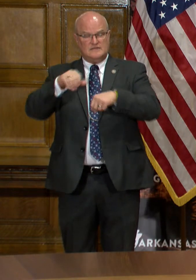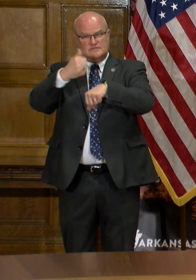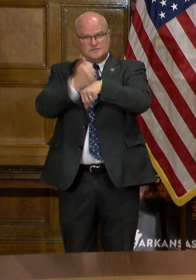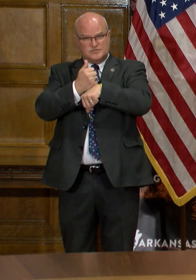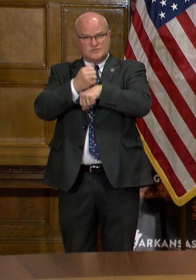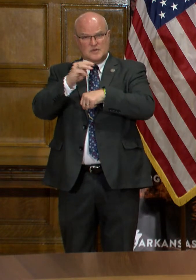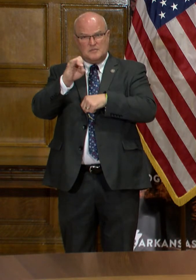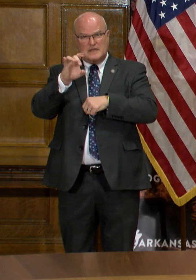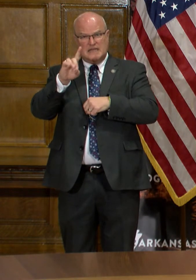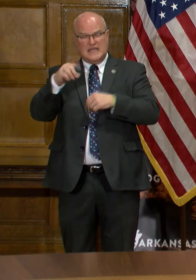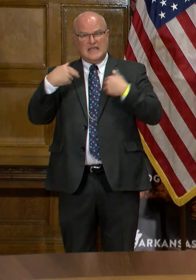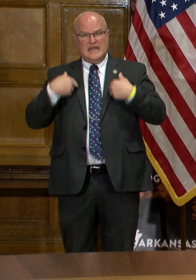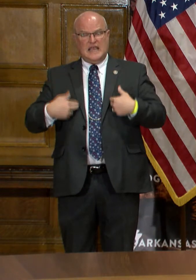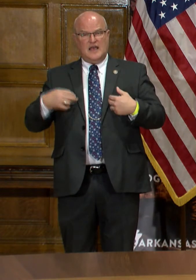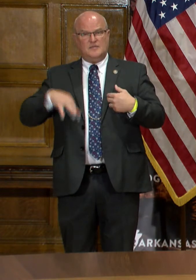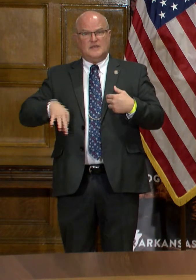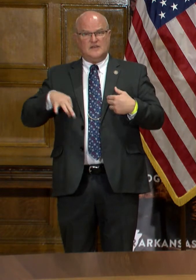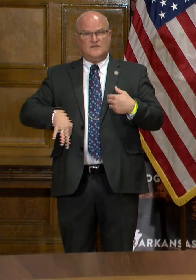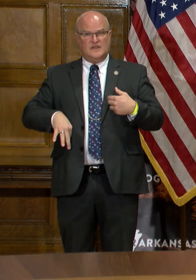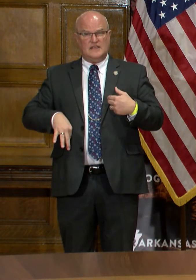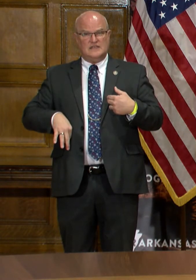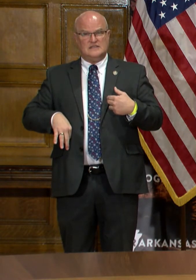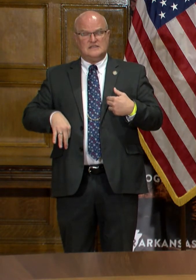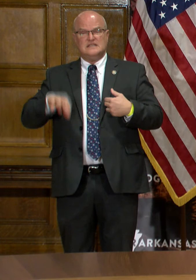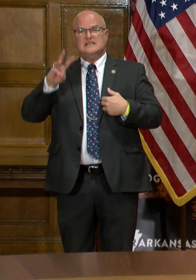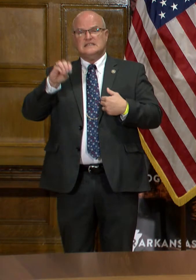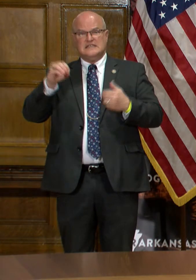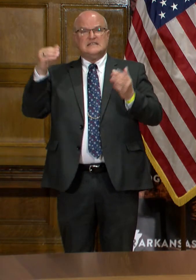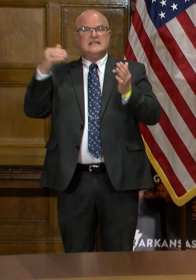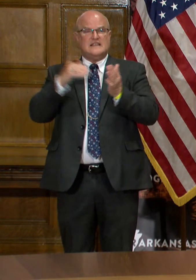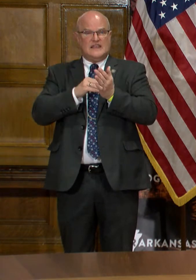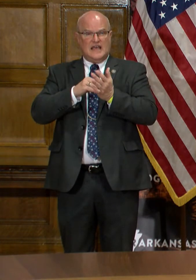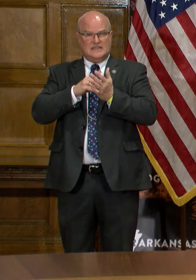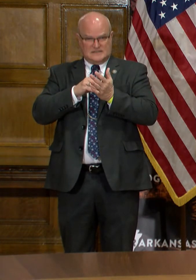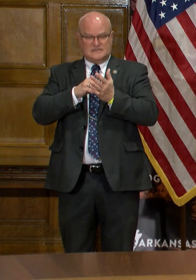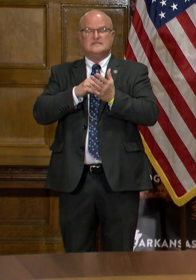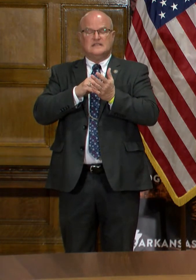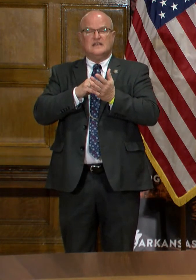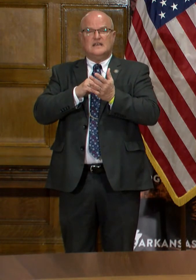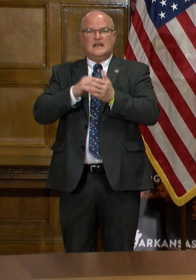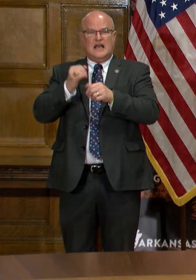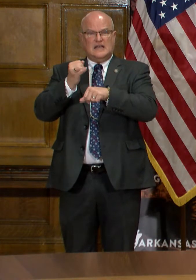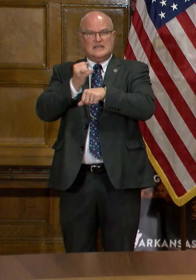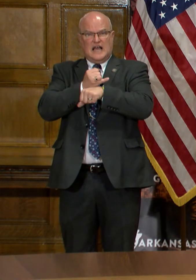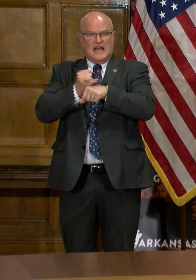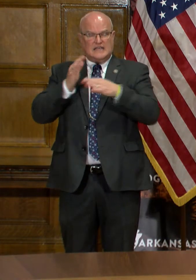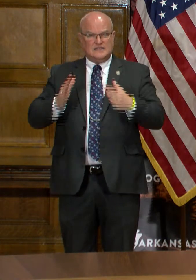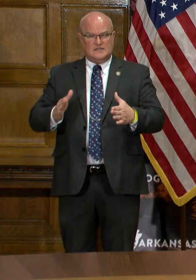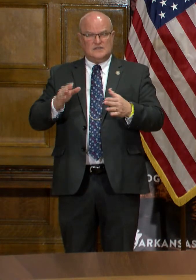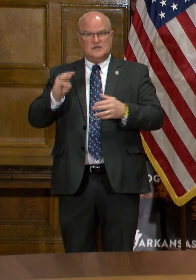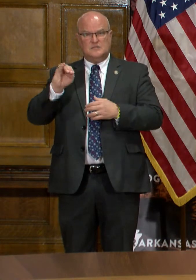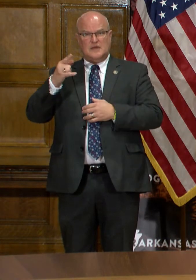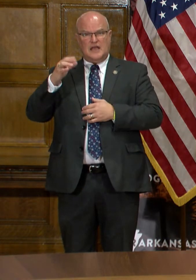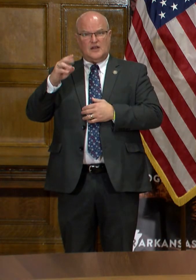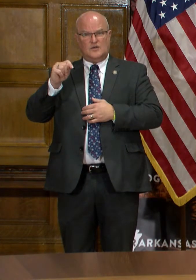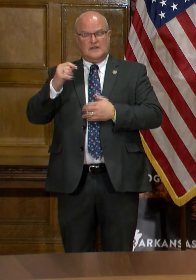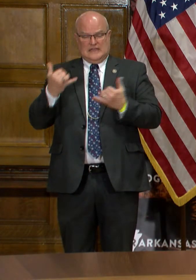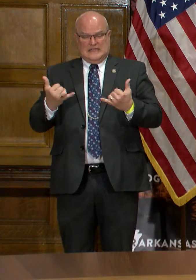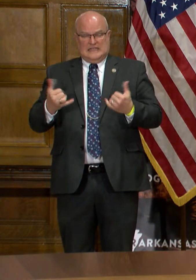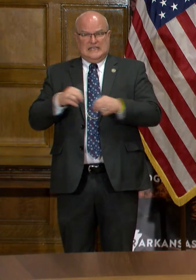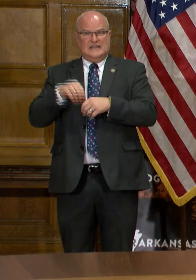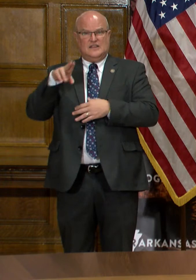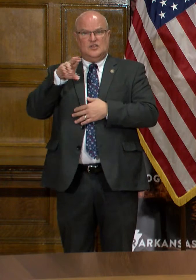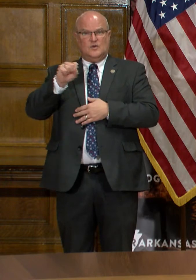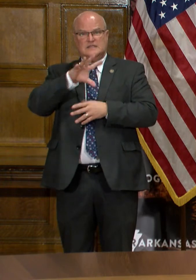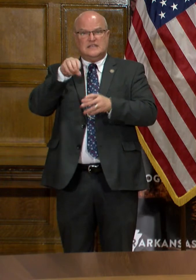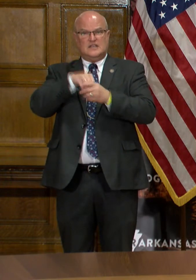of Medicaid health benefits to over 60,000 Pacific Islanders, migrants that are legally present in the